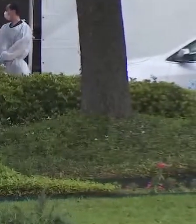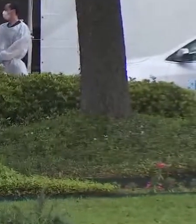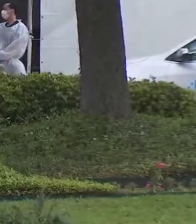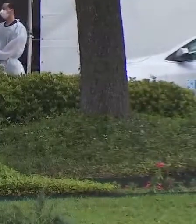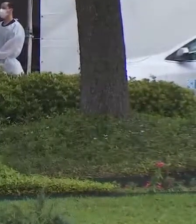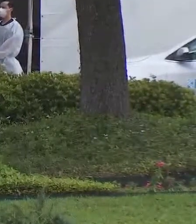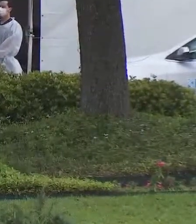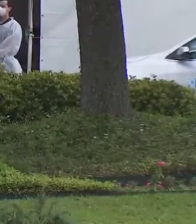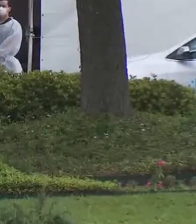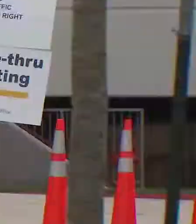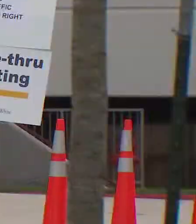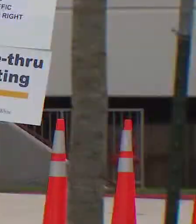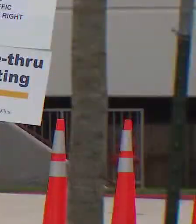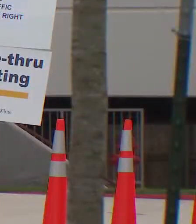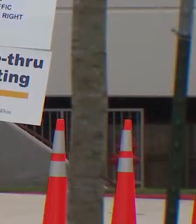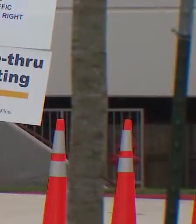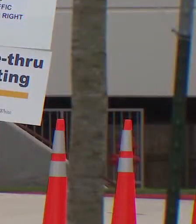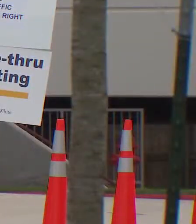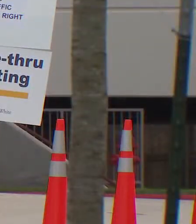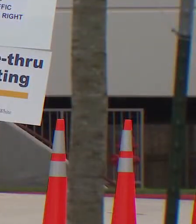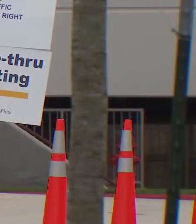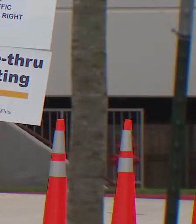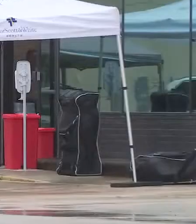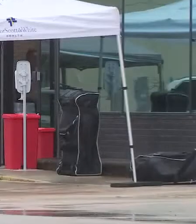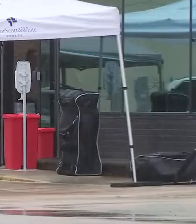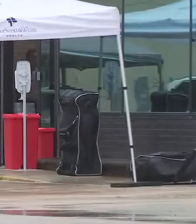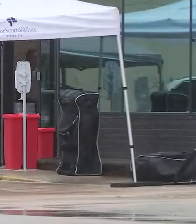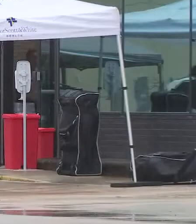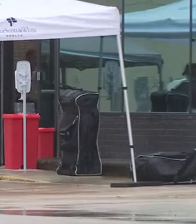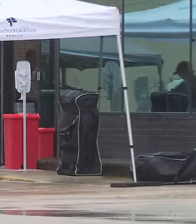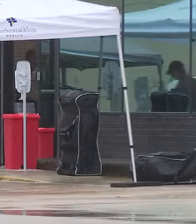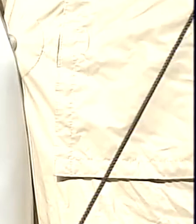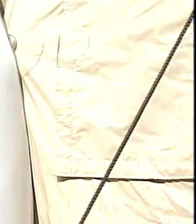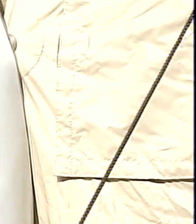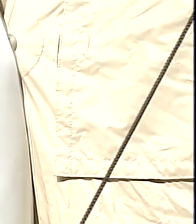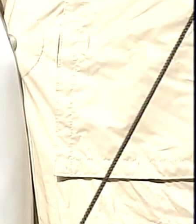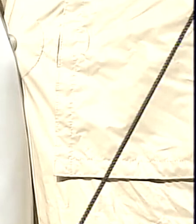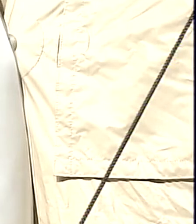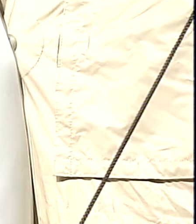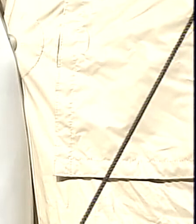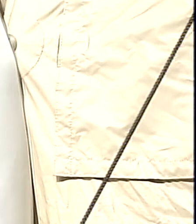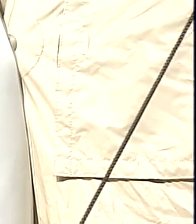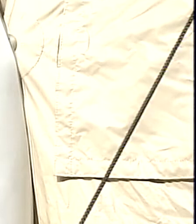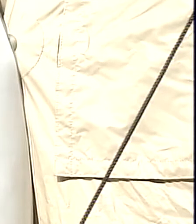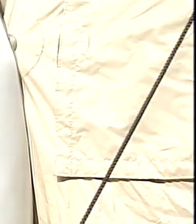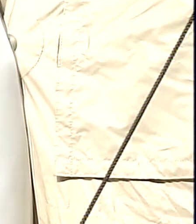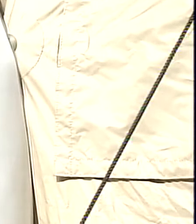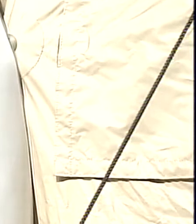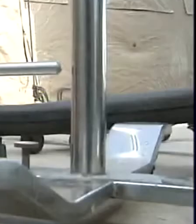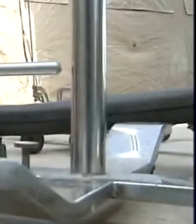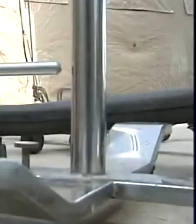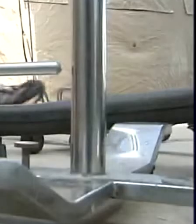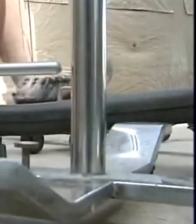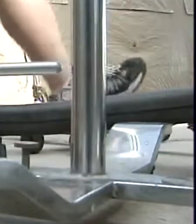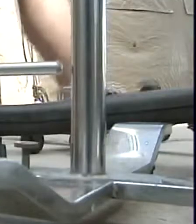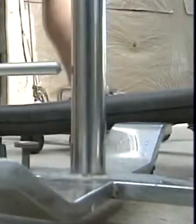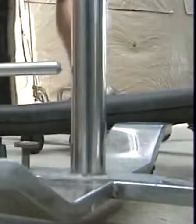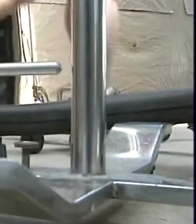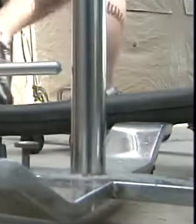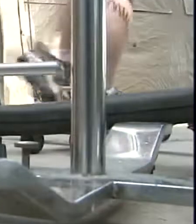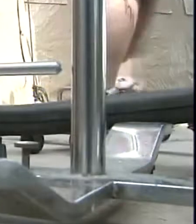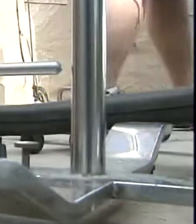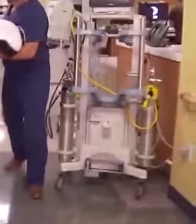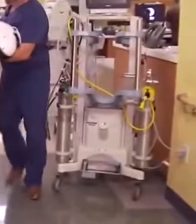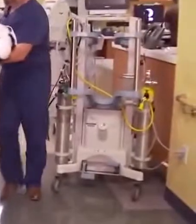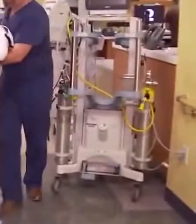health services officials say that the new measures will not stop the outbreak, but they are designed to prevent hospitals from being overwhelmed